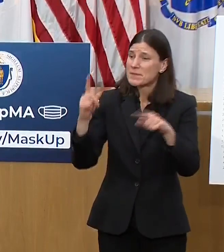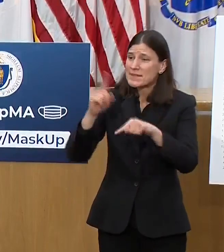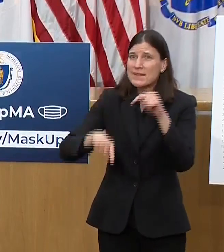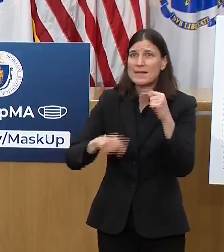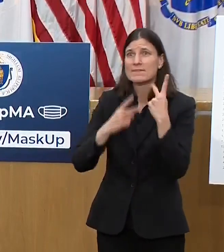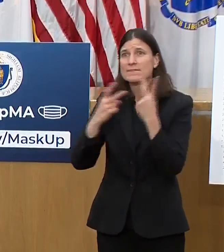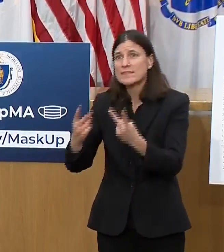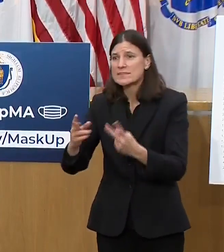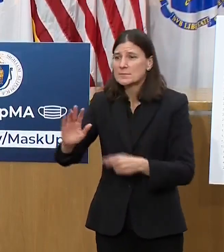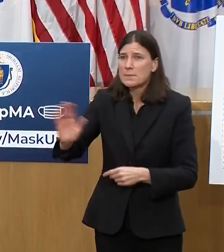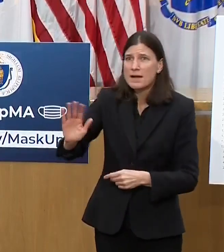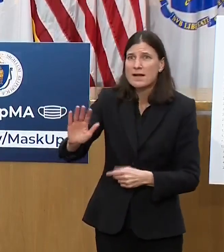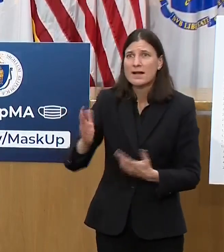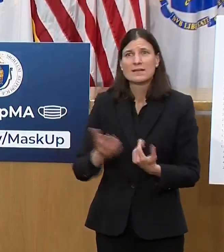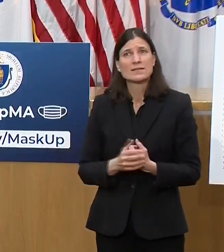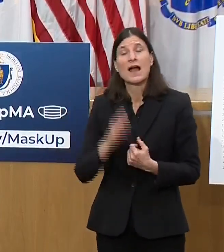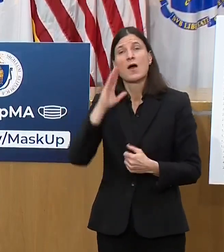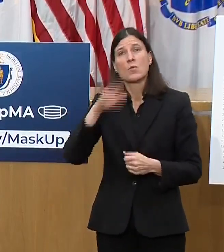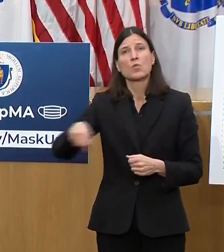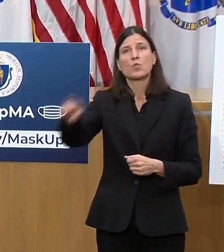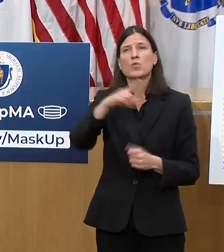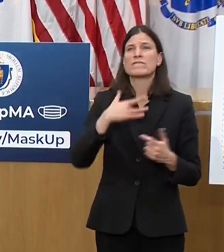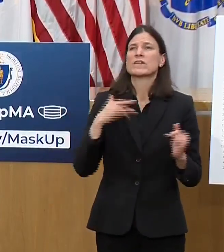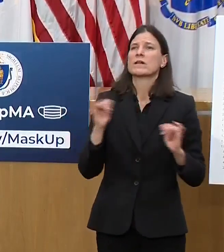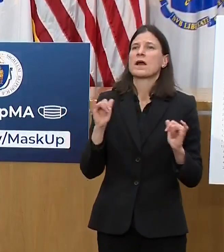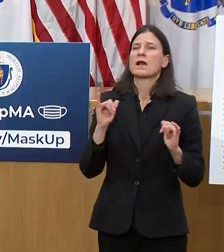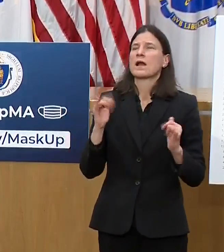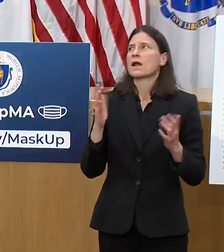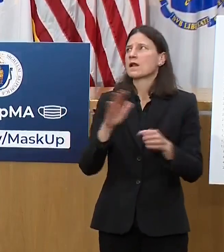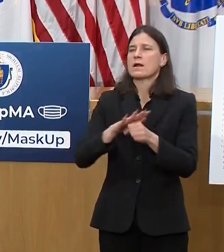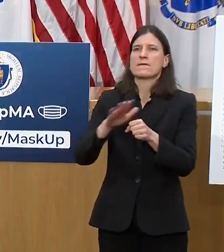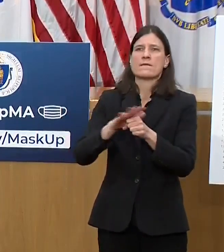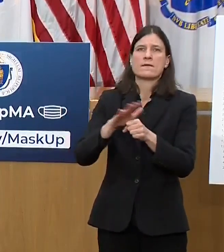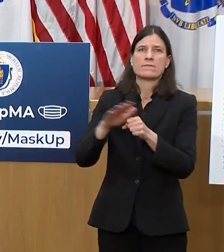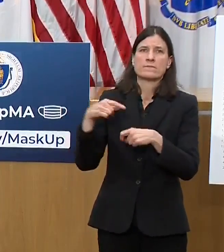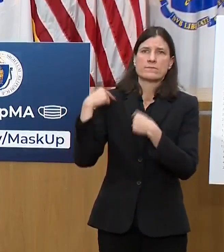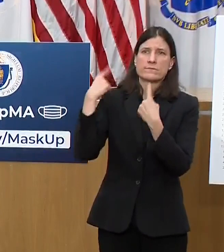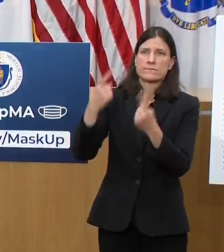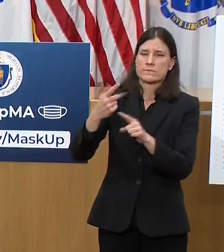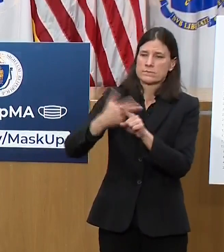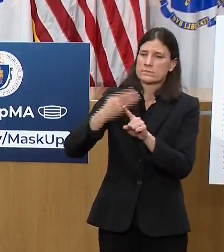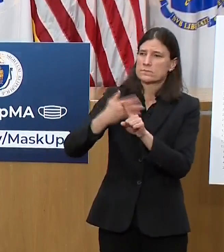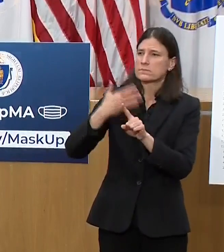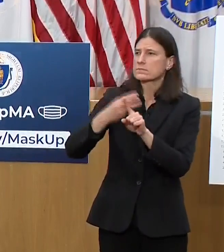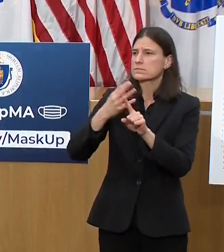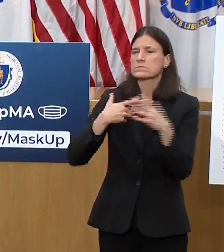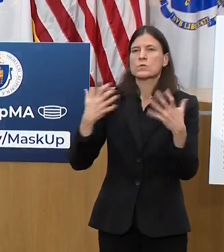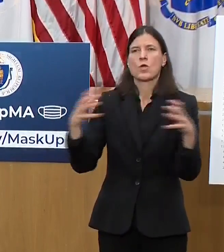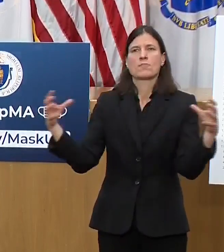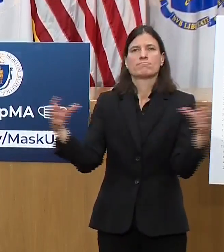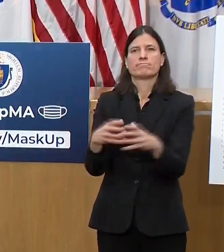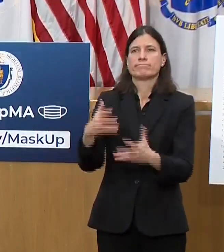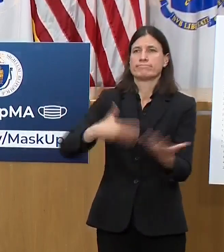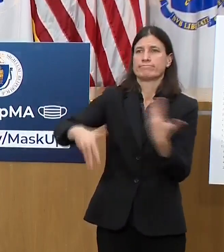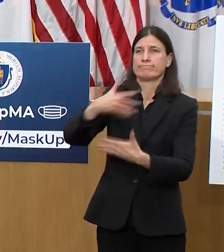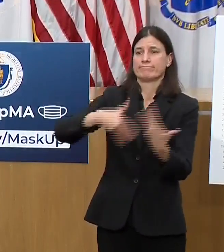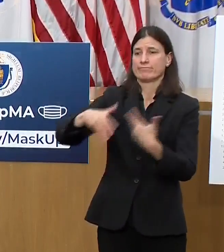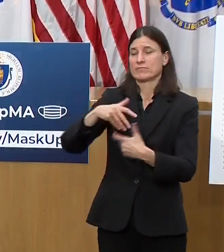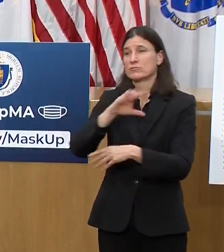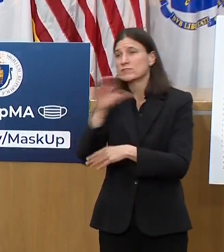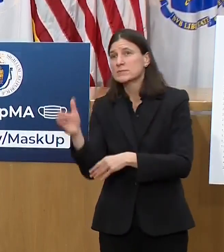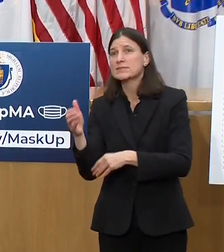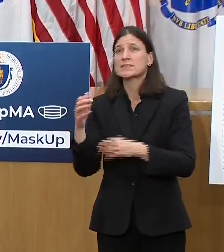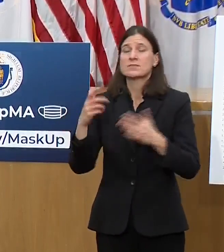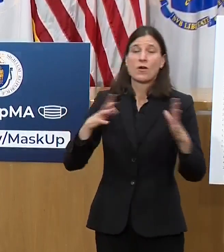and return to a sense of premature normalcy. There is light at the end of the tunnel,